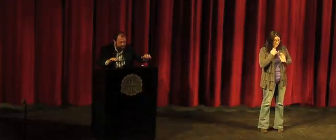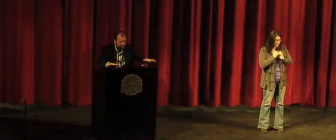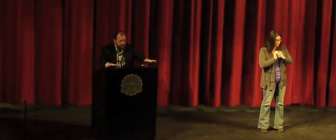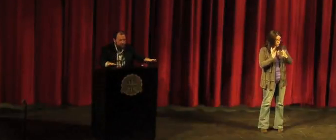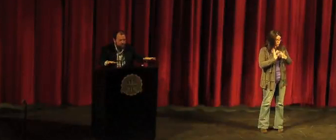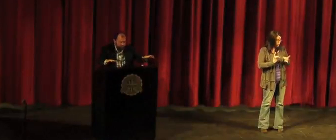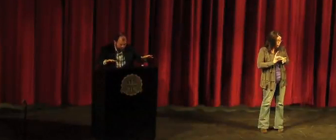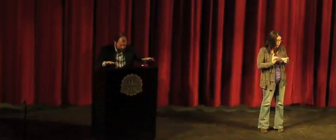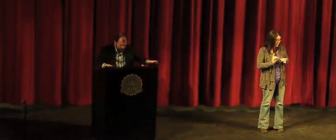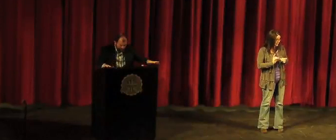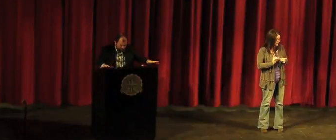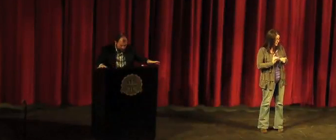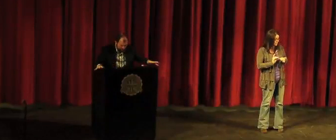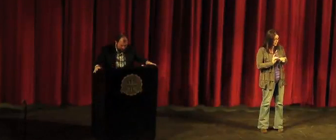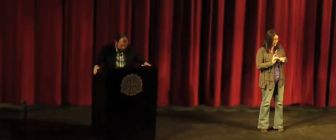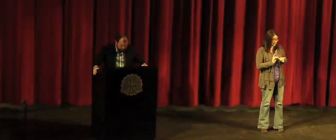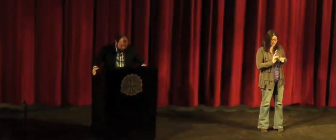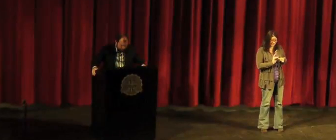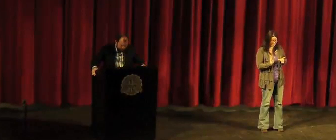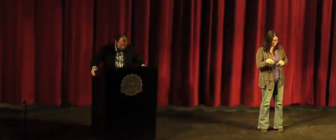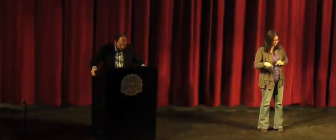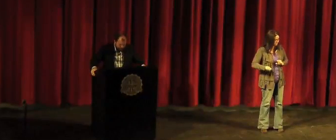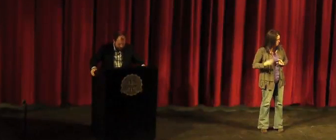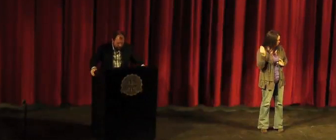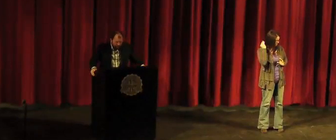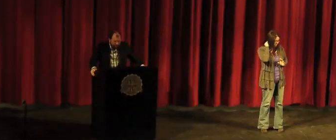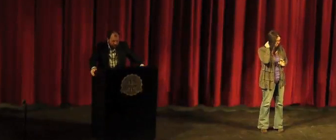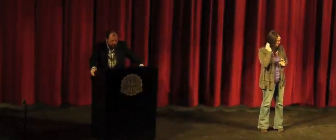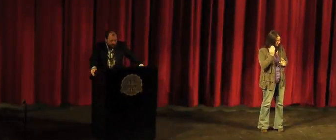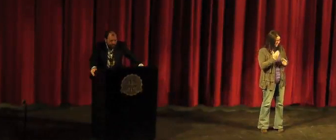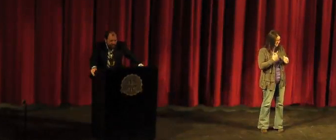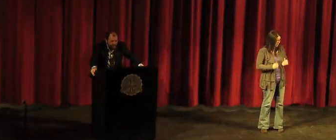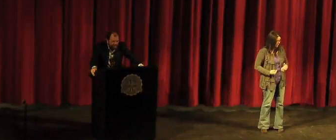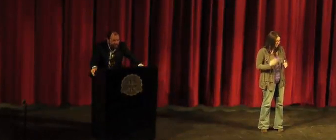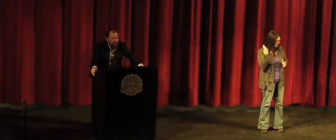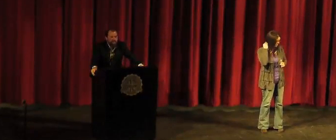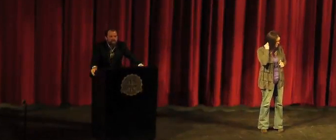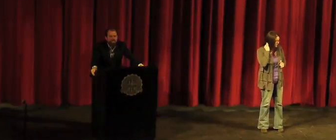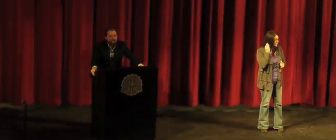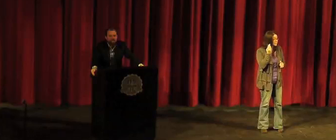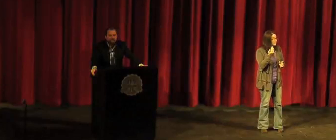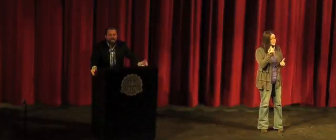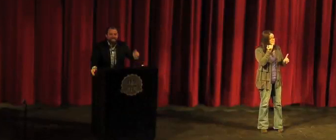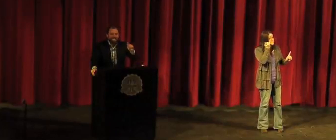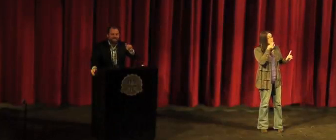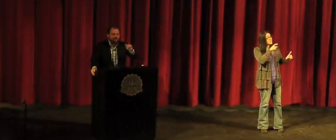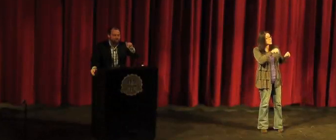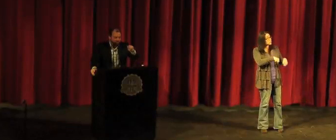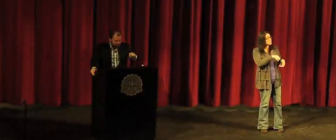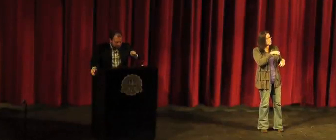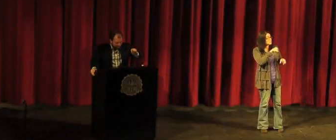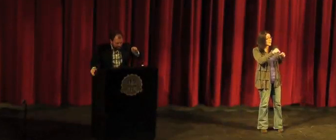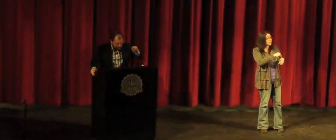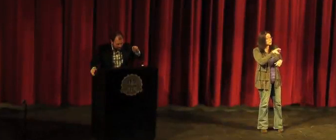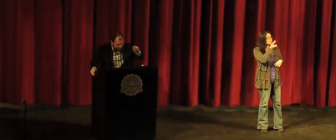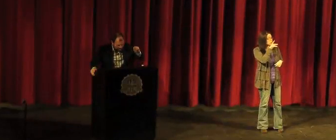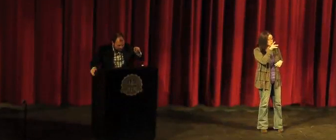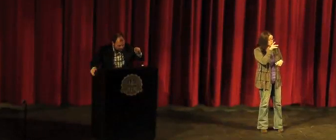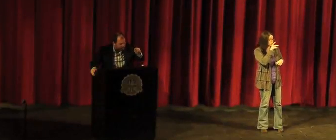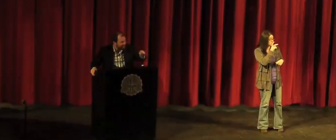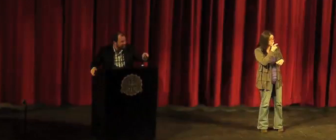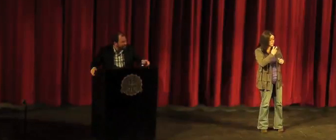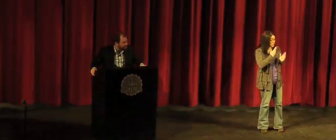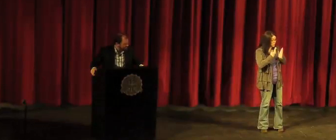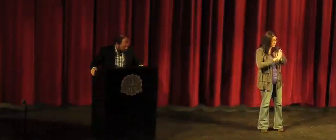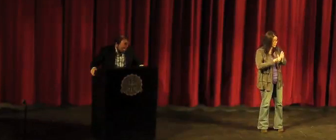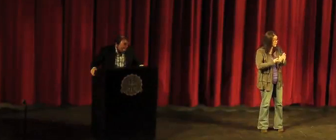is submerged in his body. If Bertie's going to find his voice, he needs to be re-narrated into